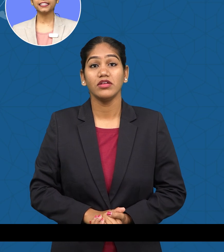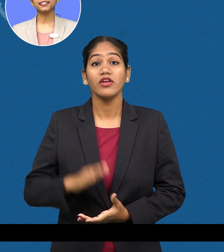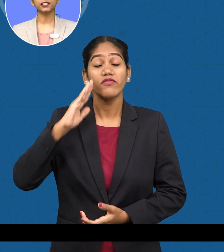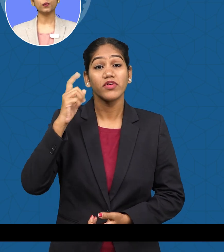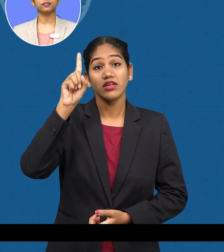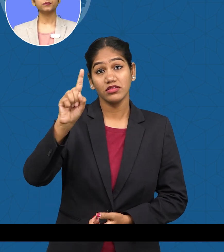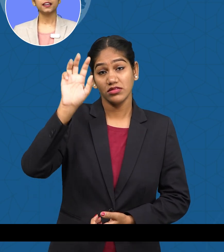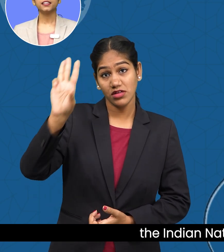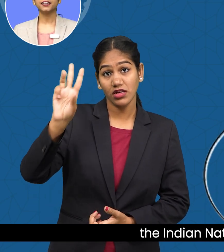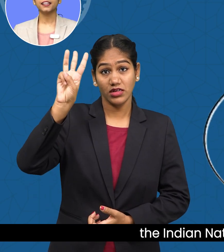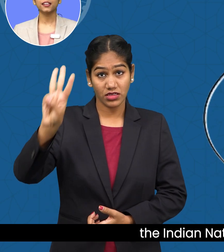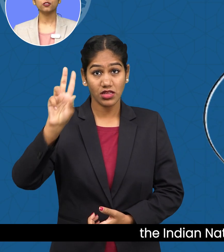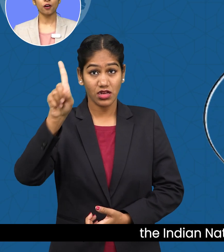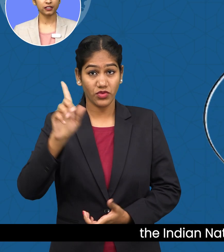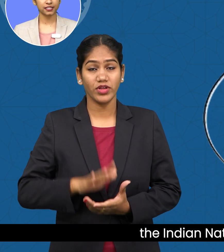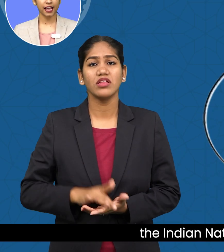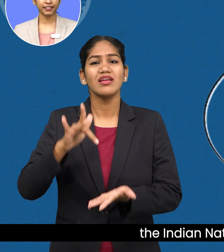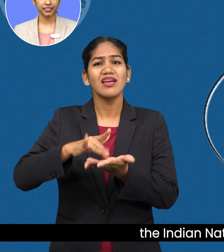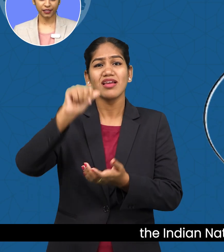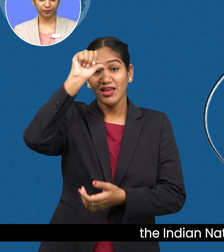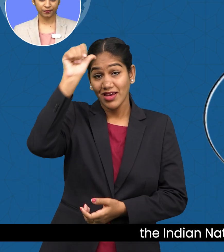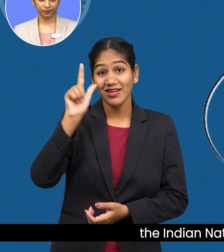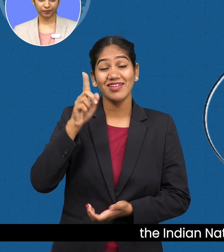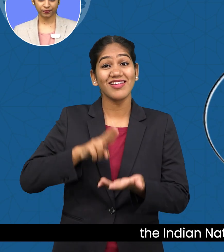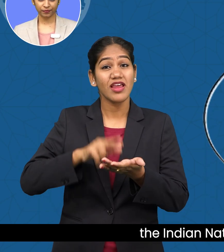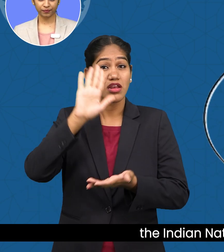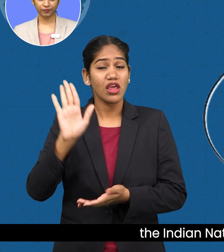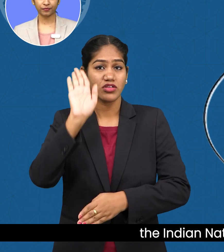In 1931, the Indian National Congress (INC)